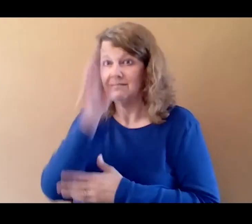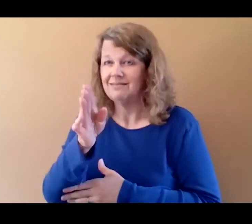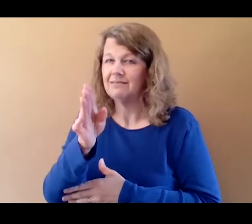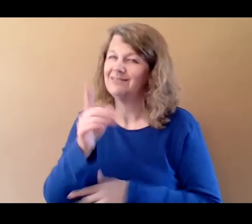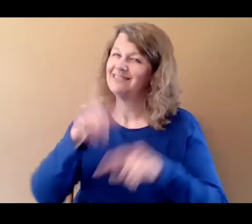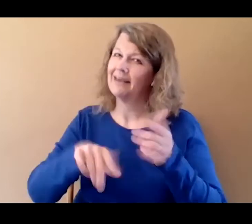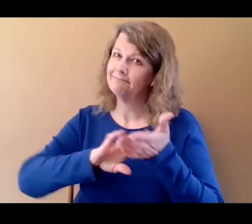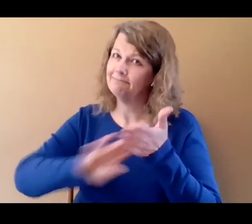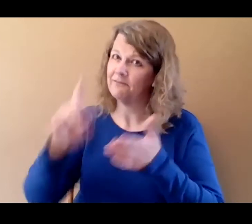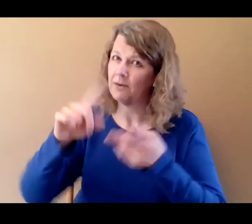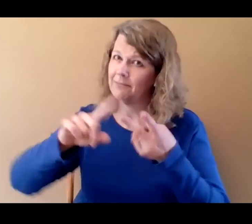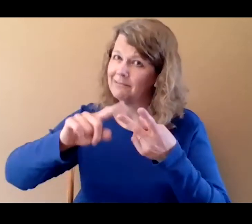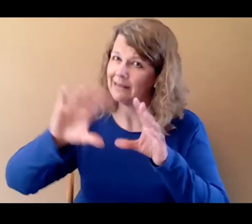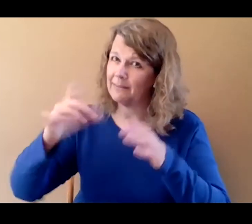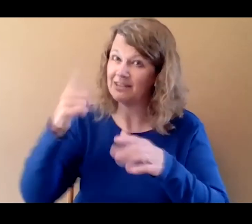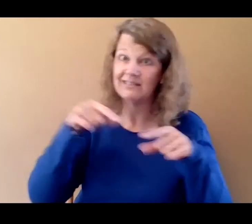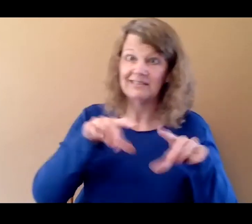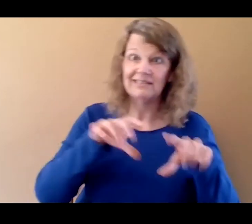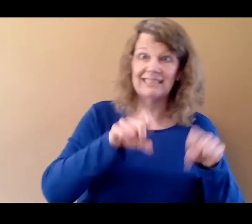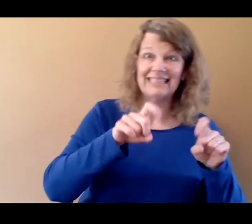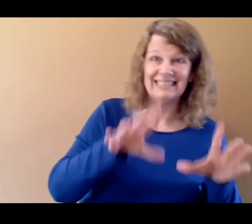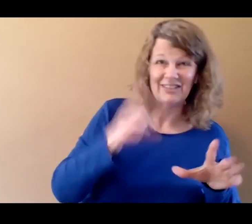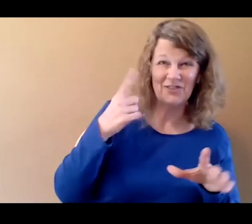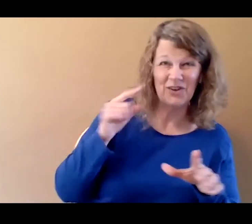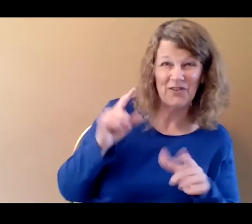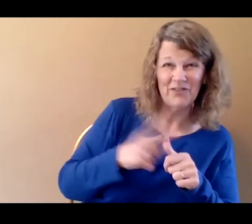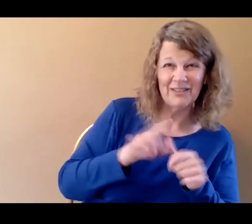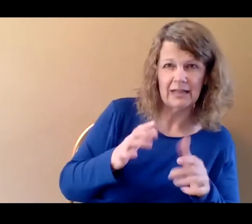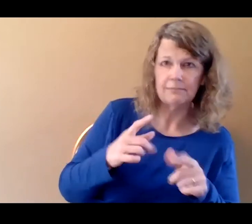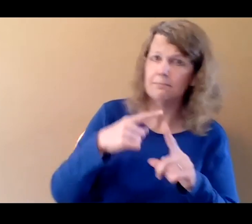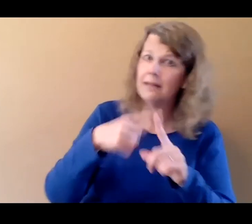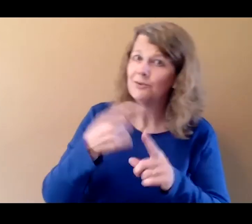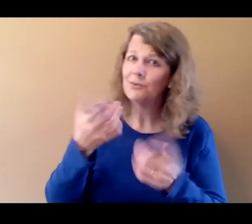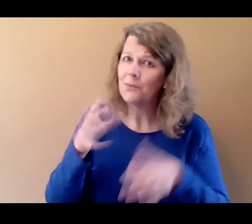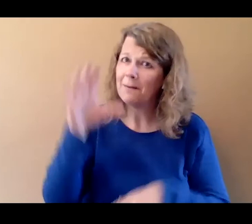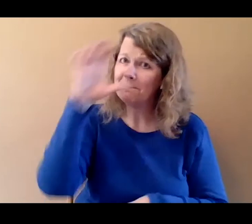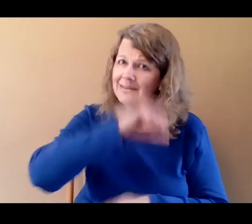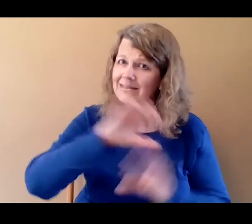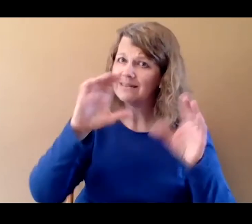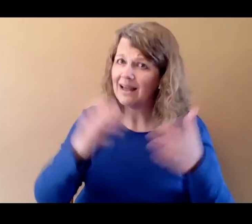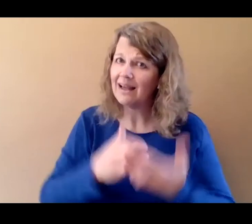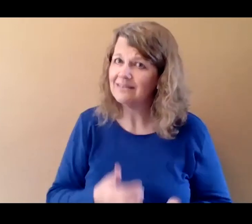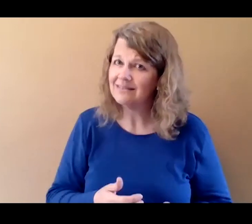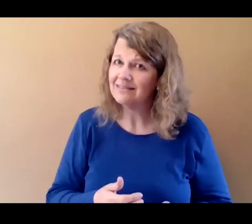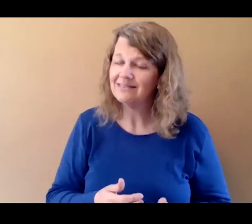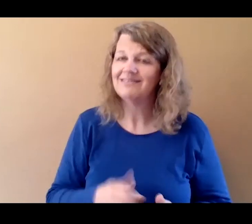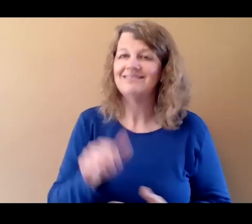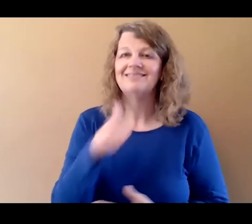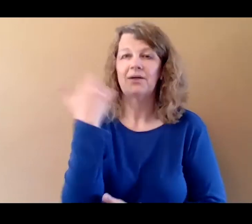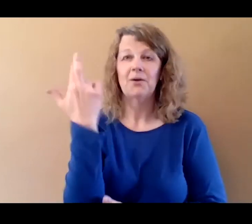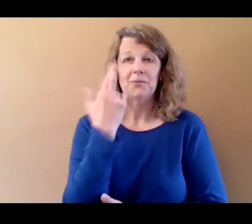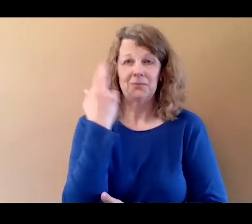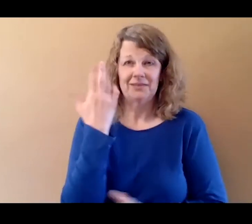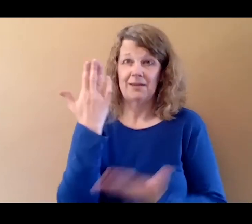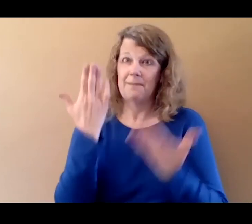We cannot excuse you from a second class because you're still testing. Besides, you do not want to miss that class.